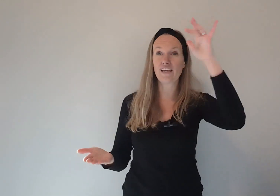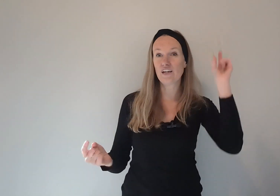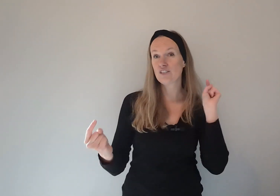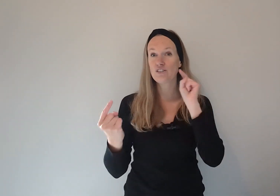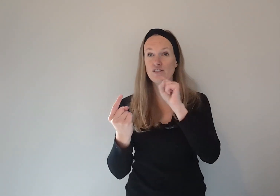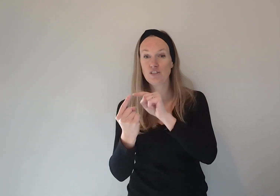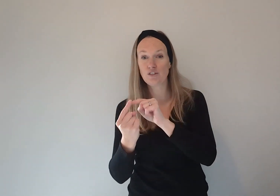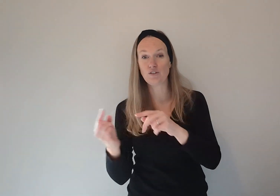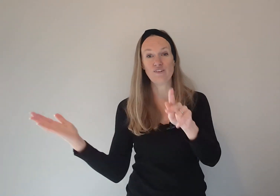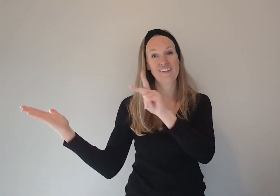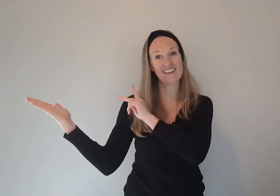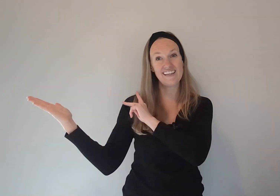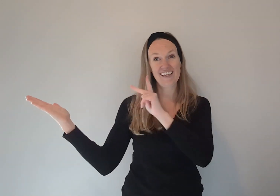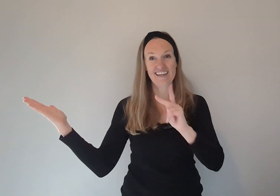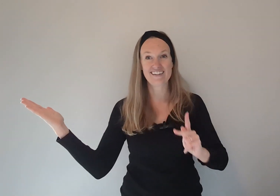glory to the king.